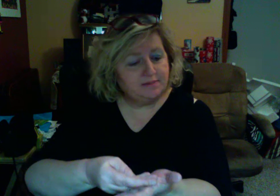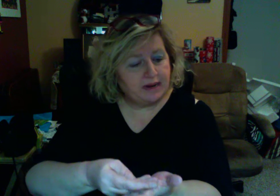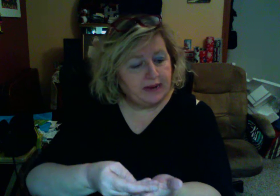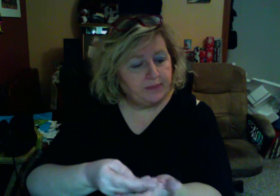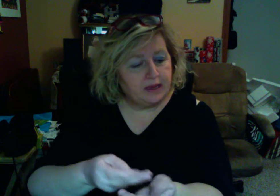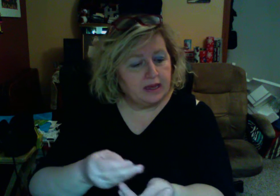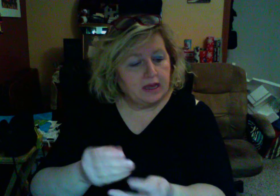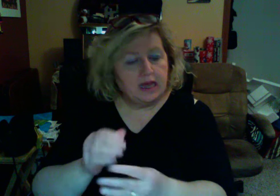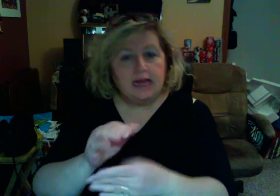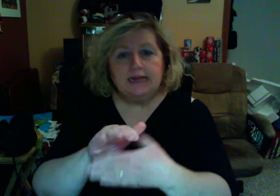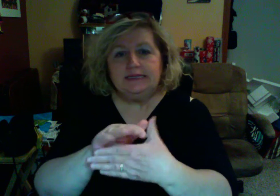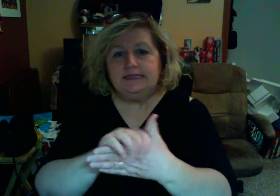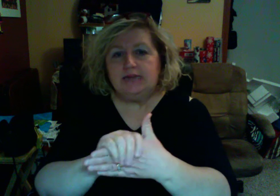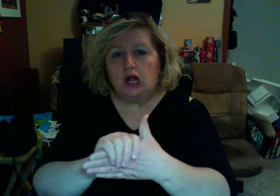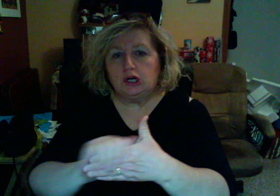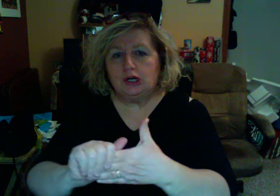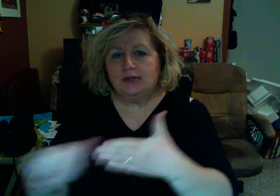money, dollars.